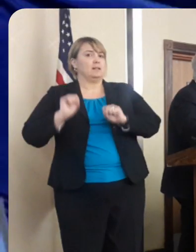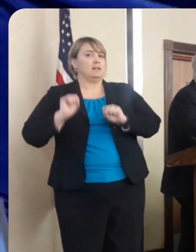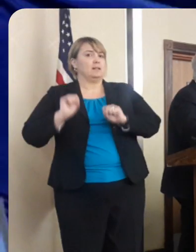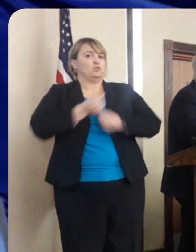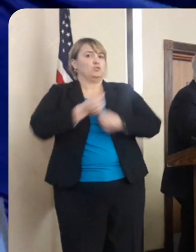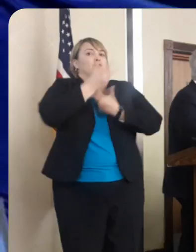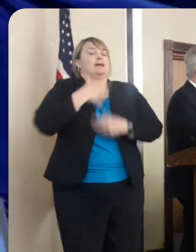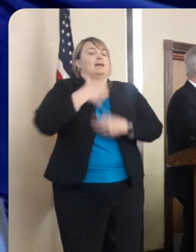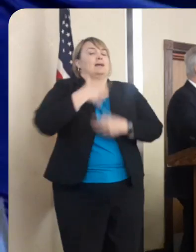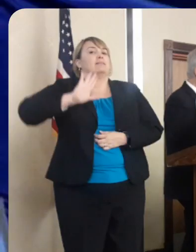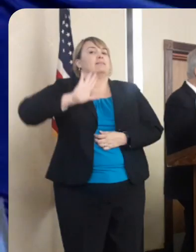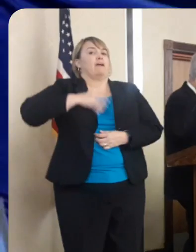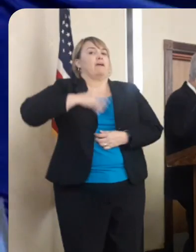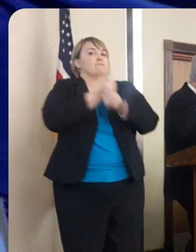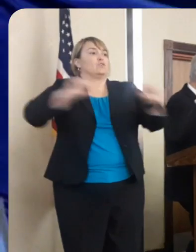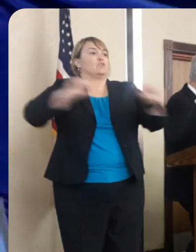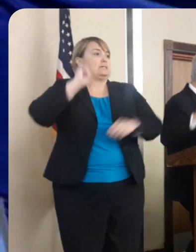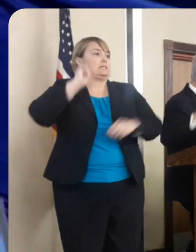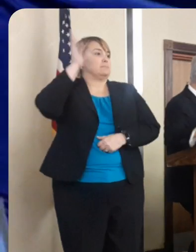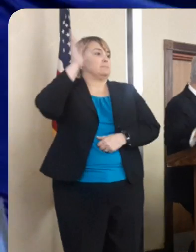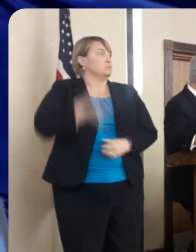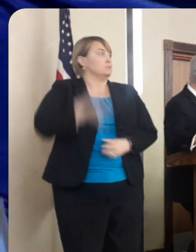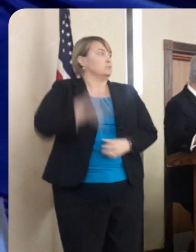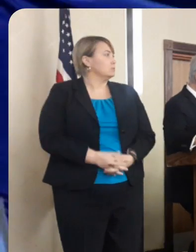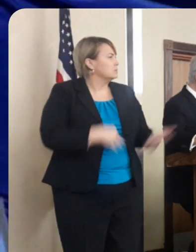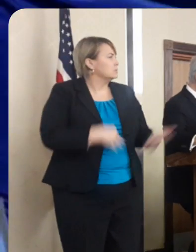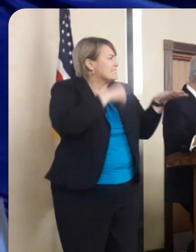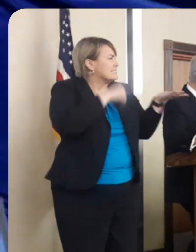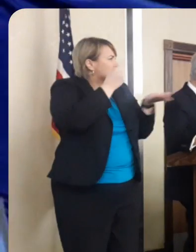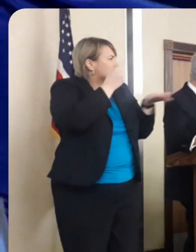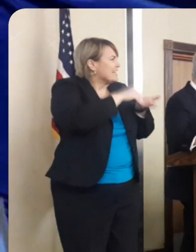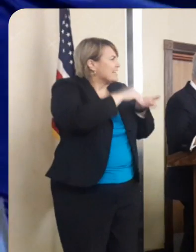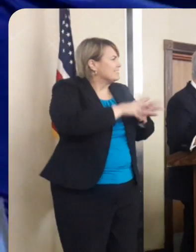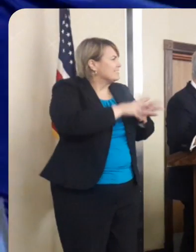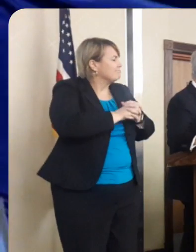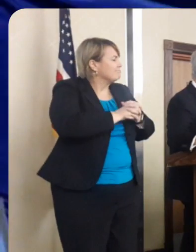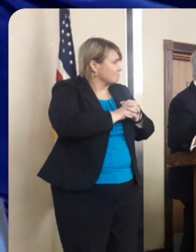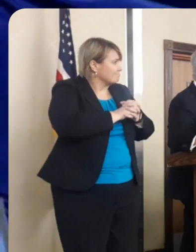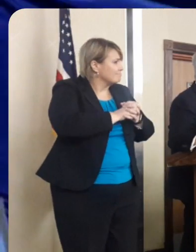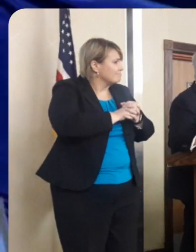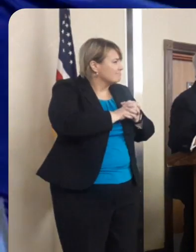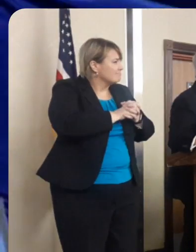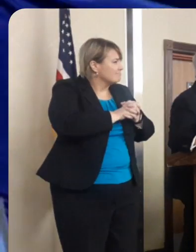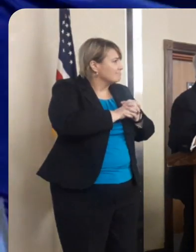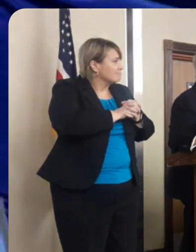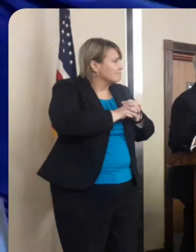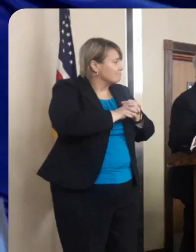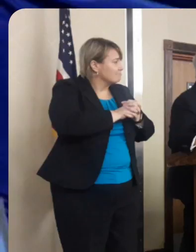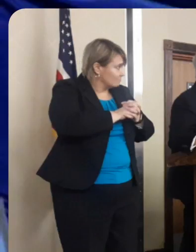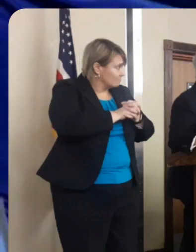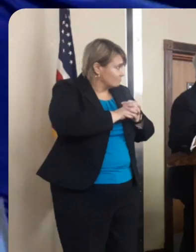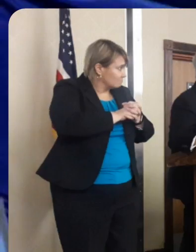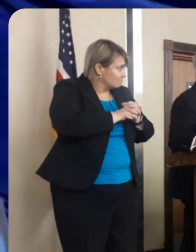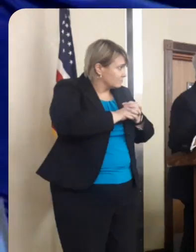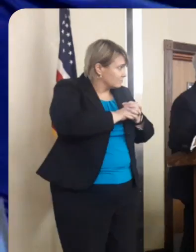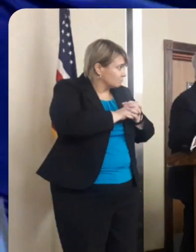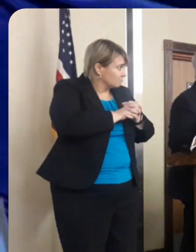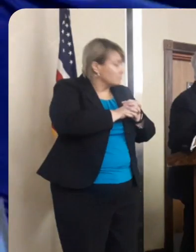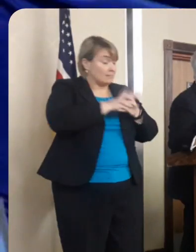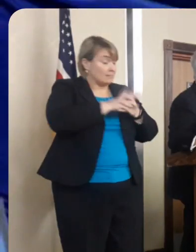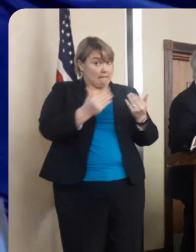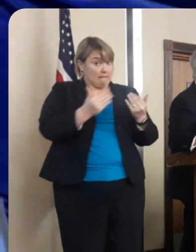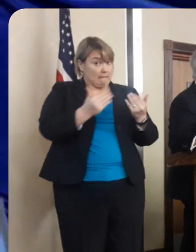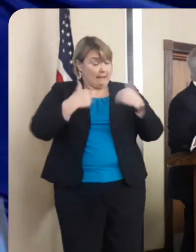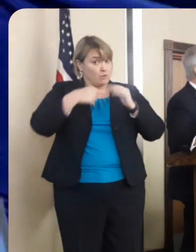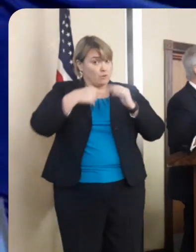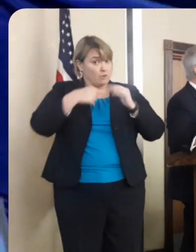I'm sorry, can you restate the question? Yes. are there requirements or expectations for staff